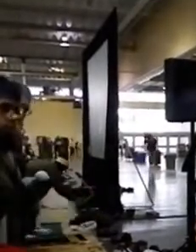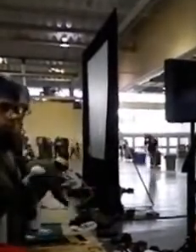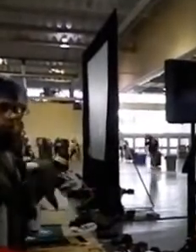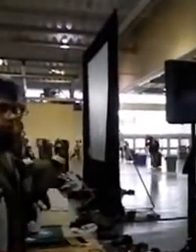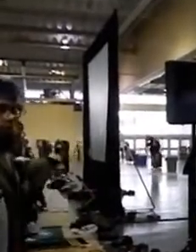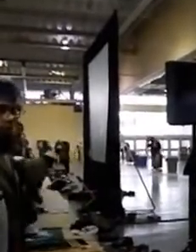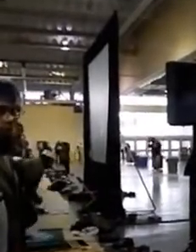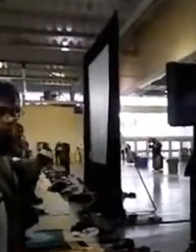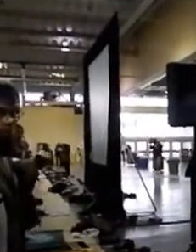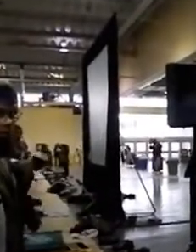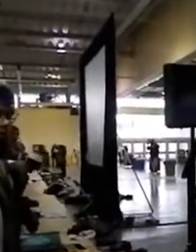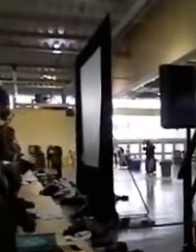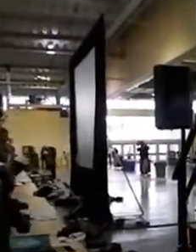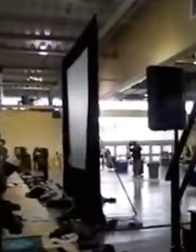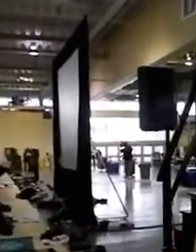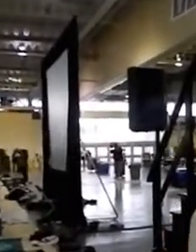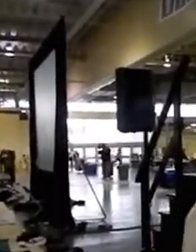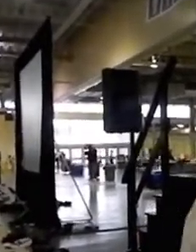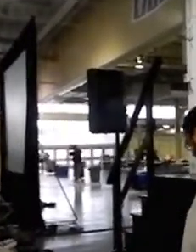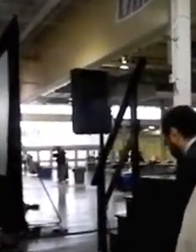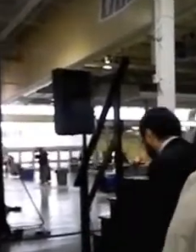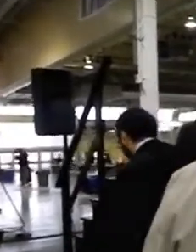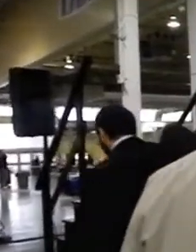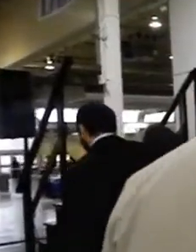devote your prayers to Allah subhanahu wa ta'ala.